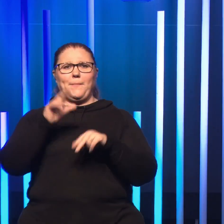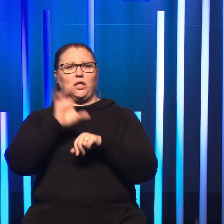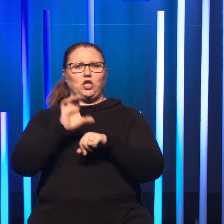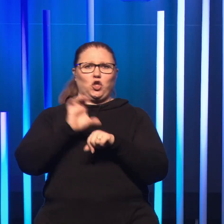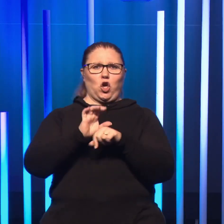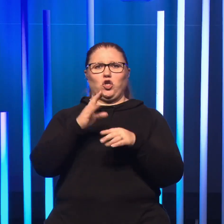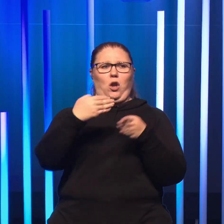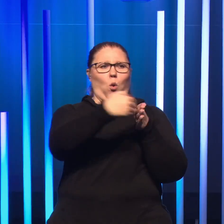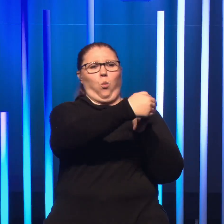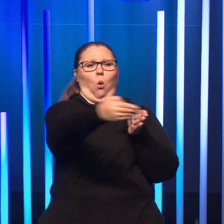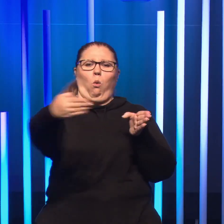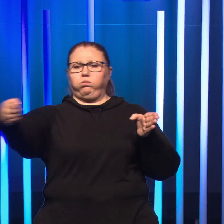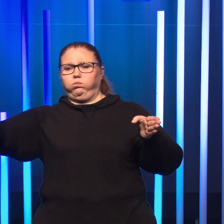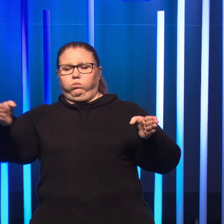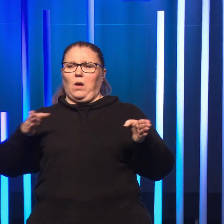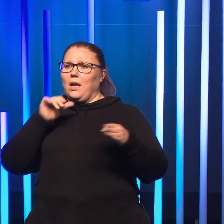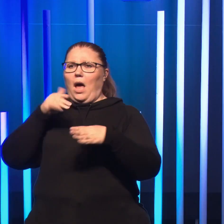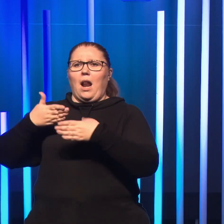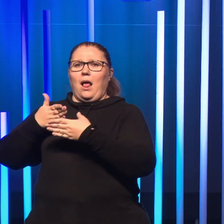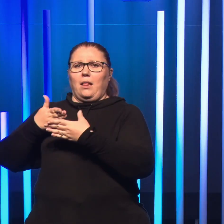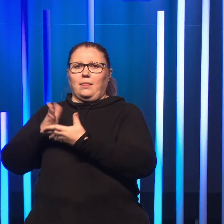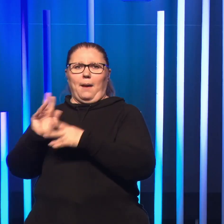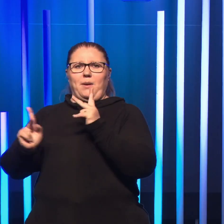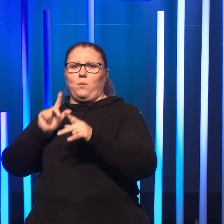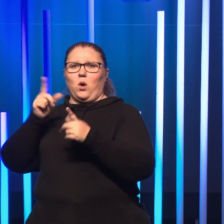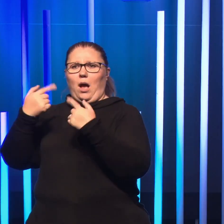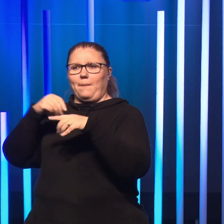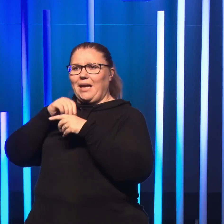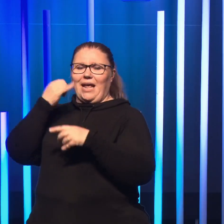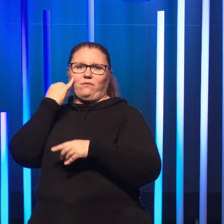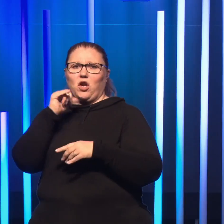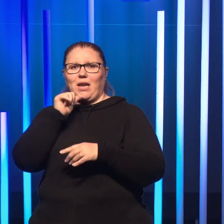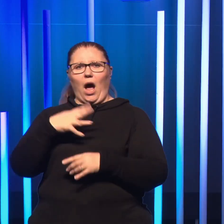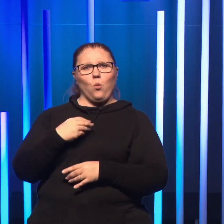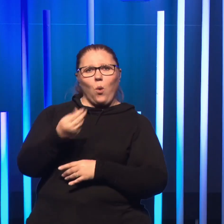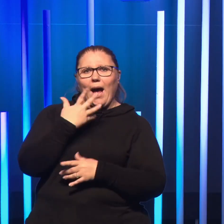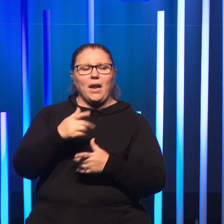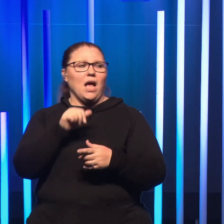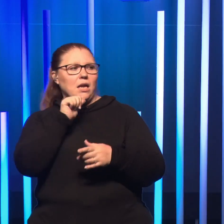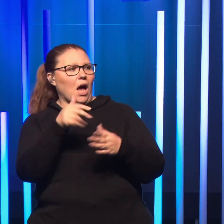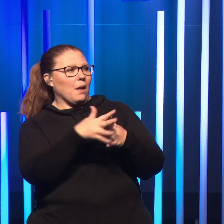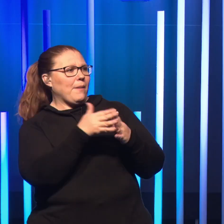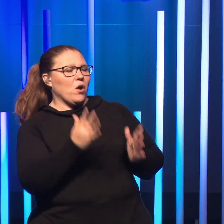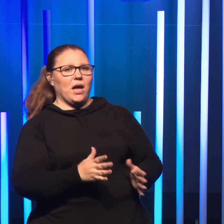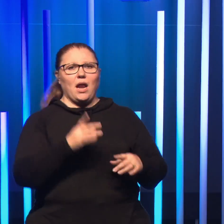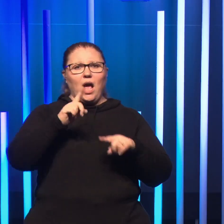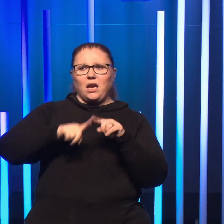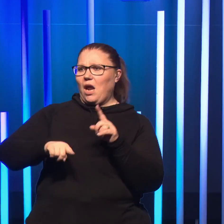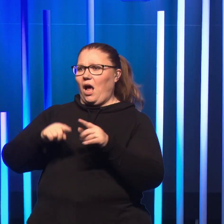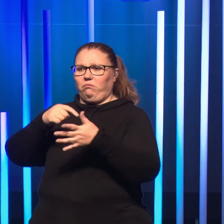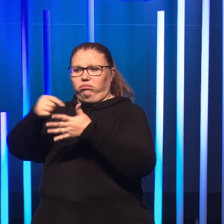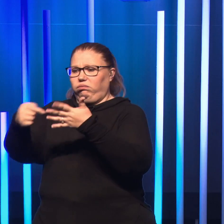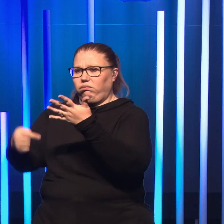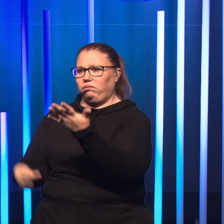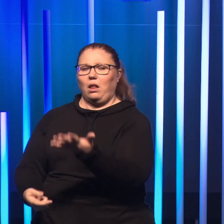around this church and we're not going to let people come into this church that aren't American or that aren't white or that aren't this or that aren't that, you would say